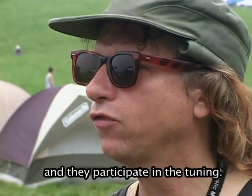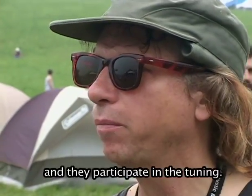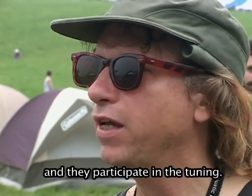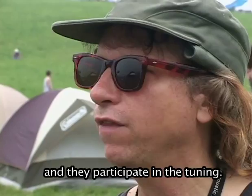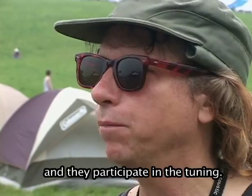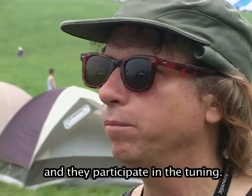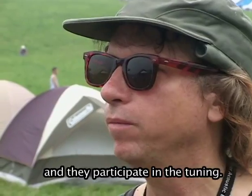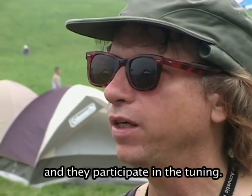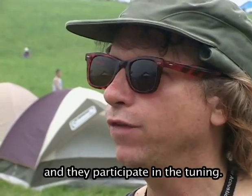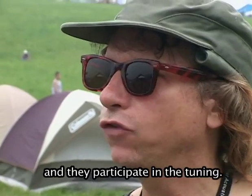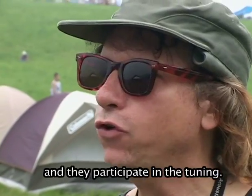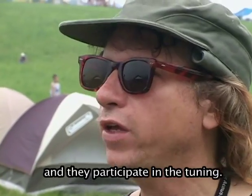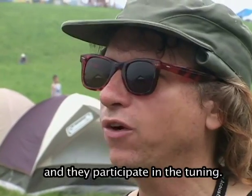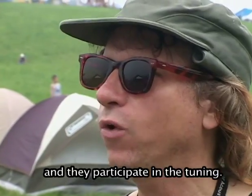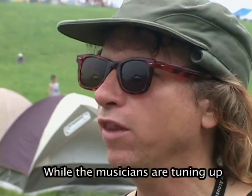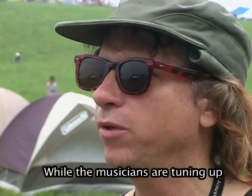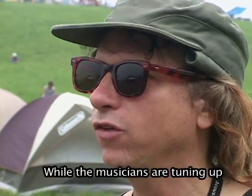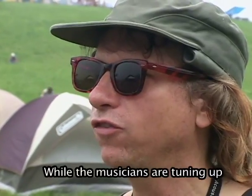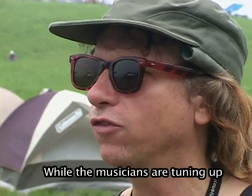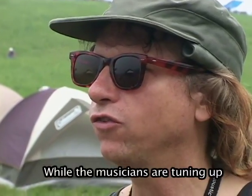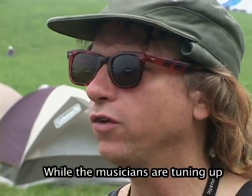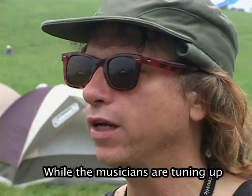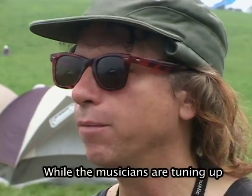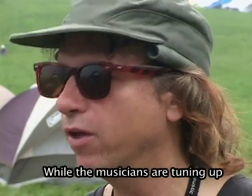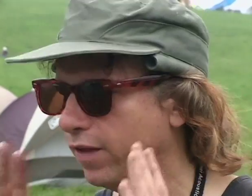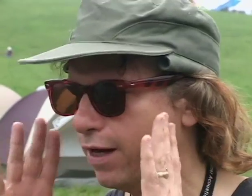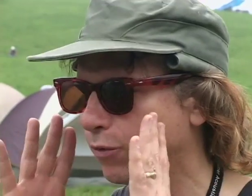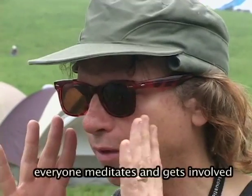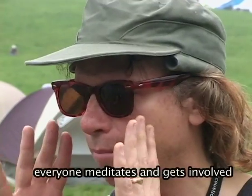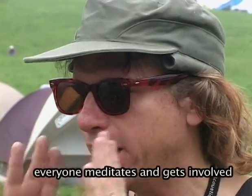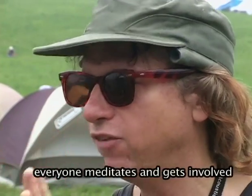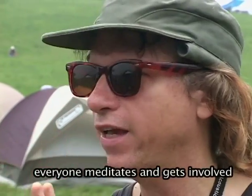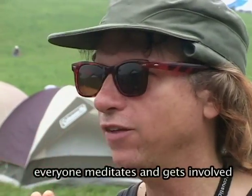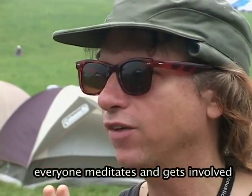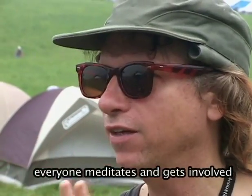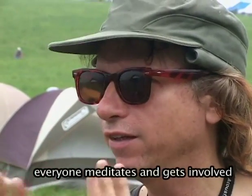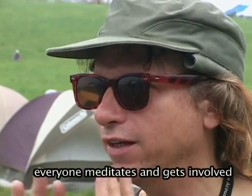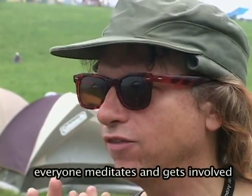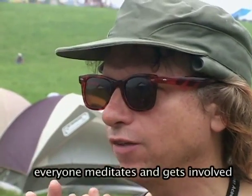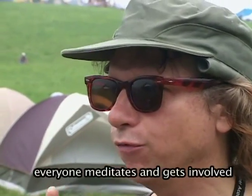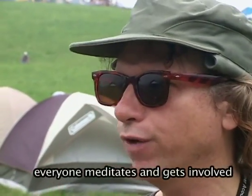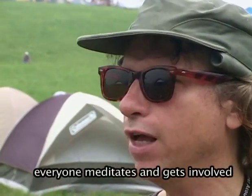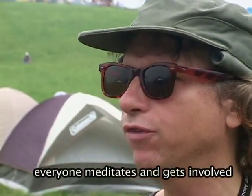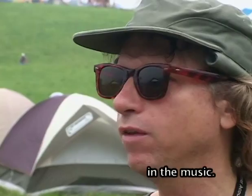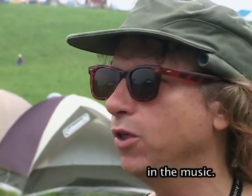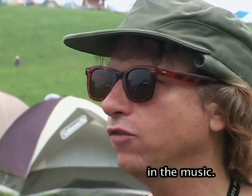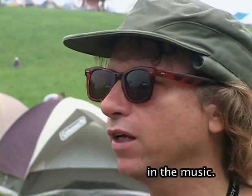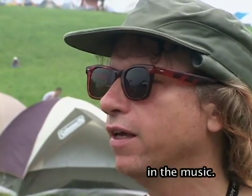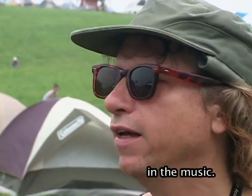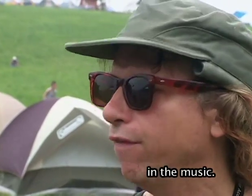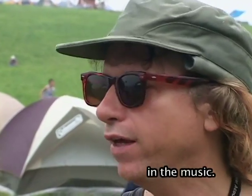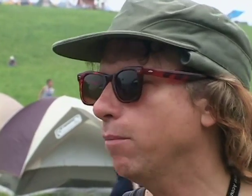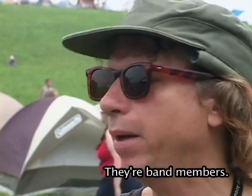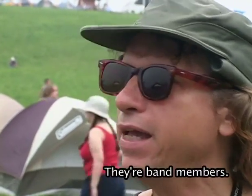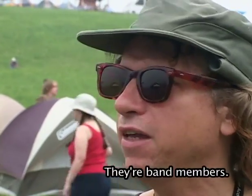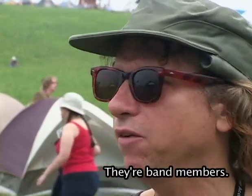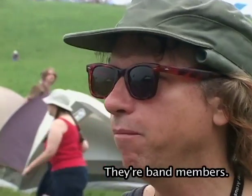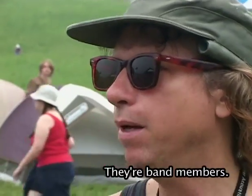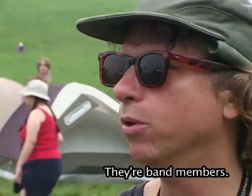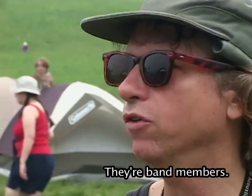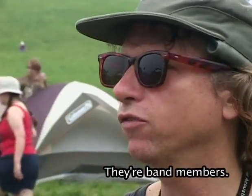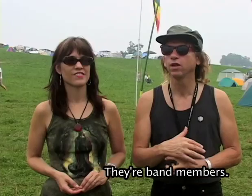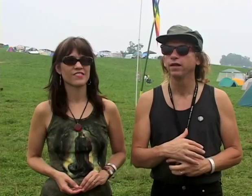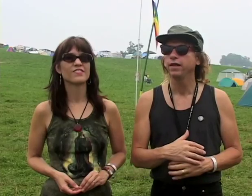they participate in the tuning while the musicians are tuning up, while everyone meditates and gets involved in the music. They're